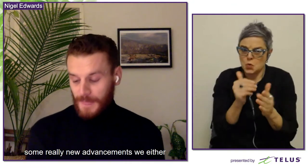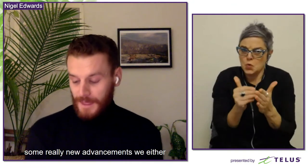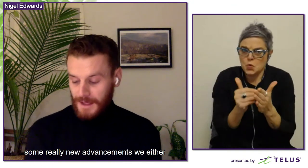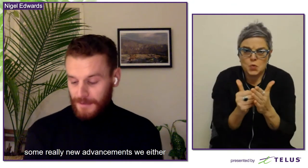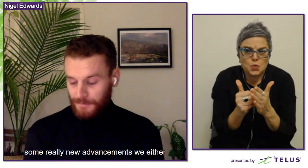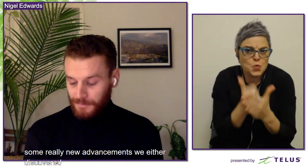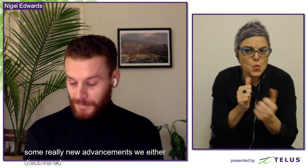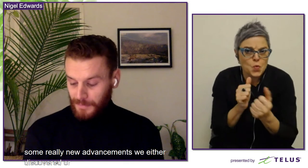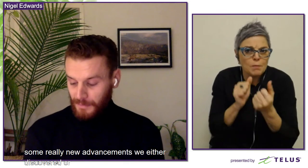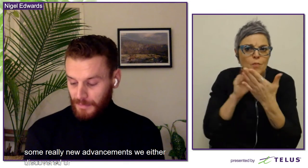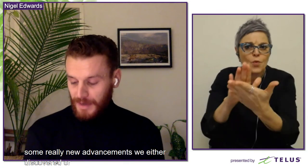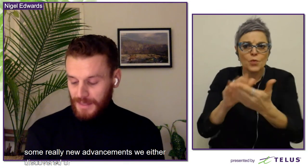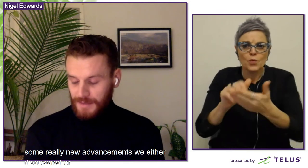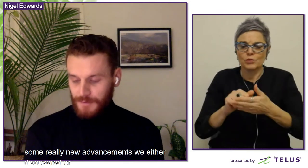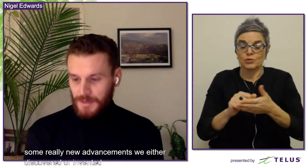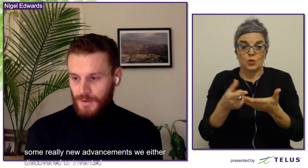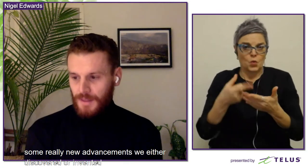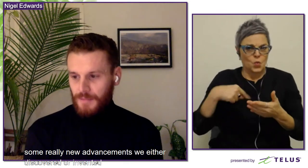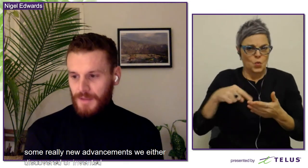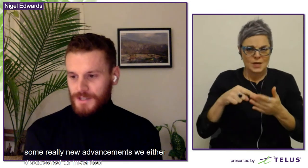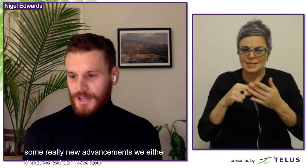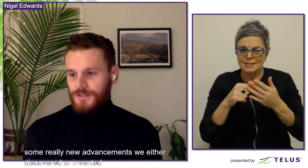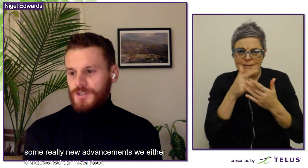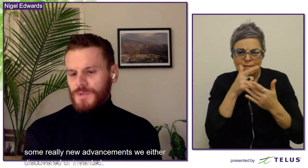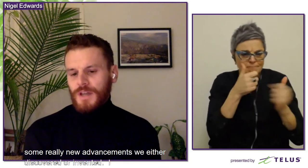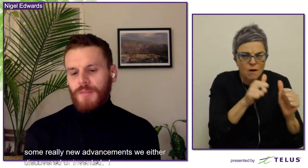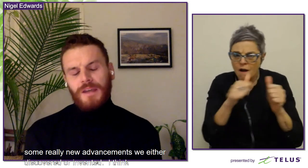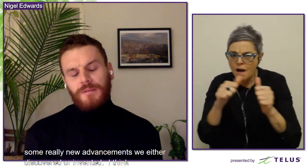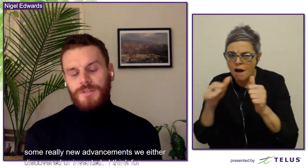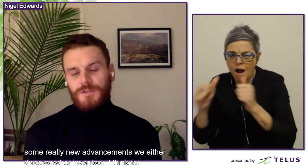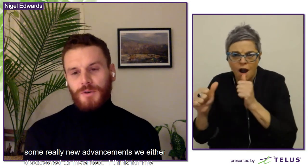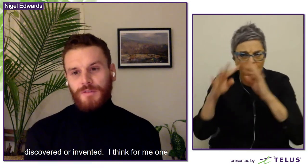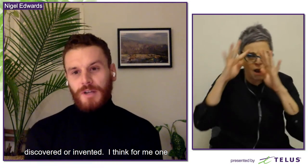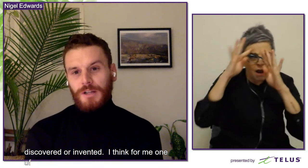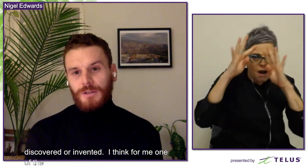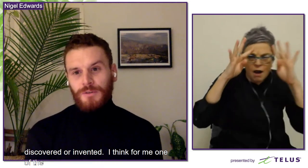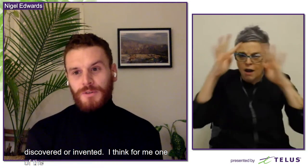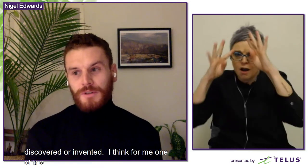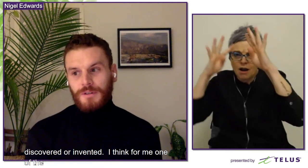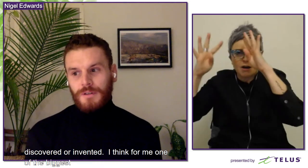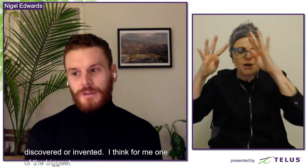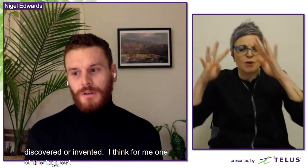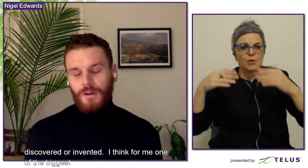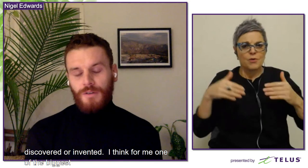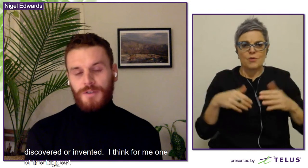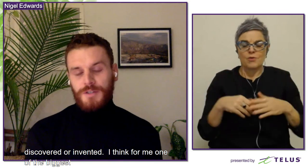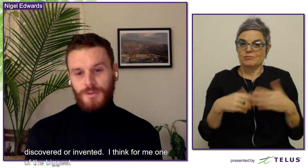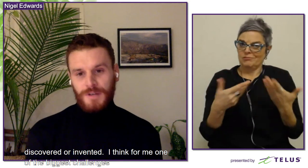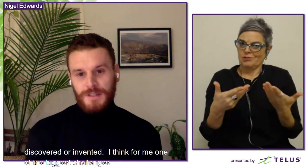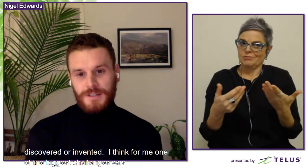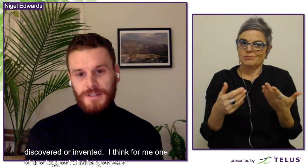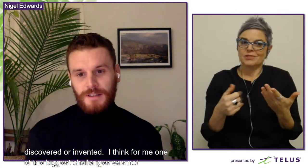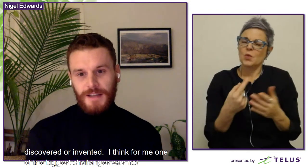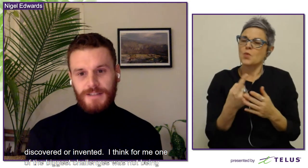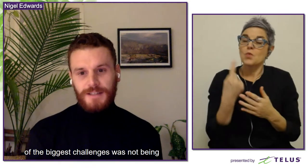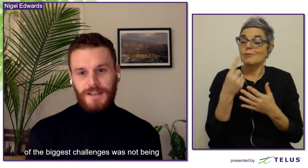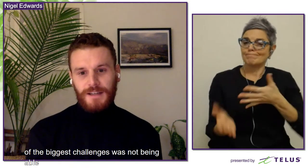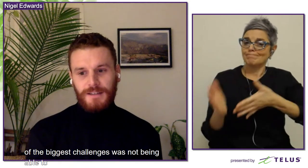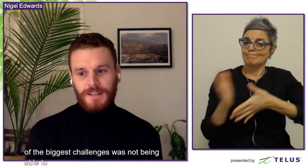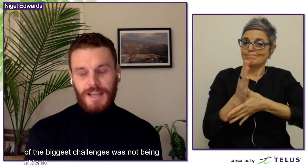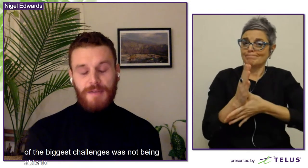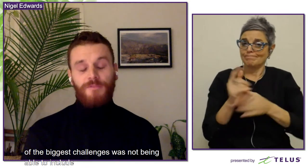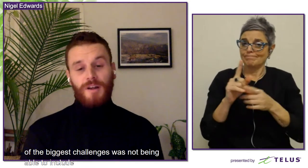invented. But I think for me, one of the biggest challenges was not being able to sort of include all the stories